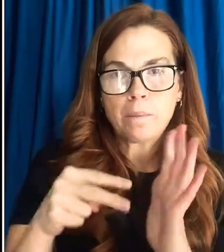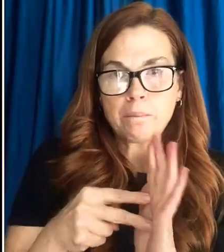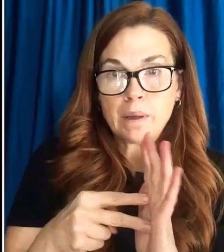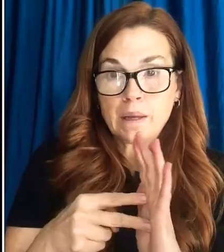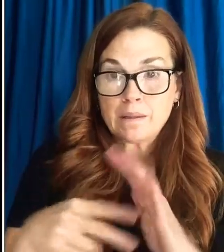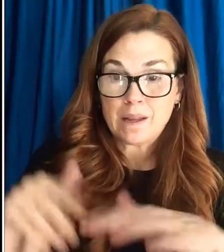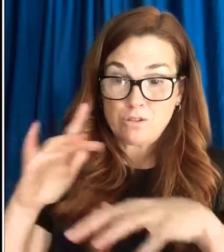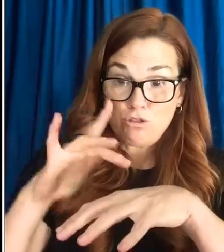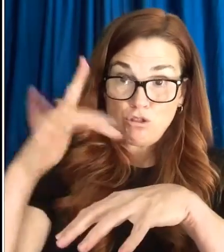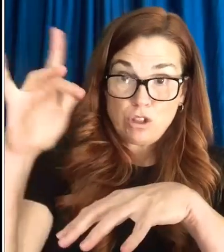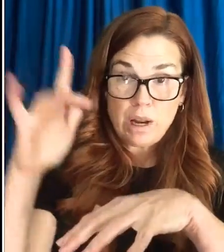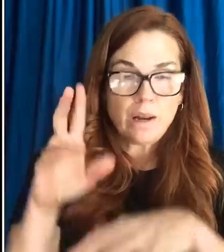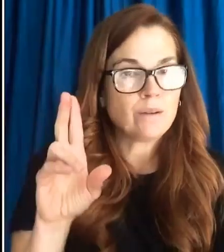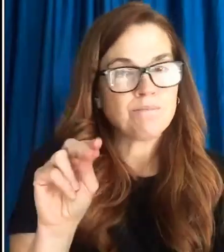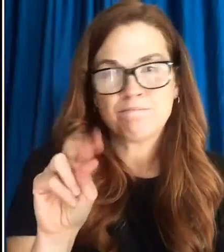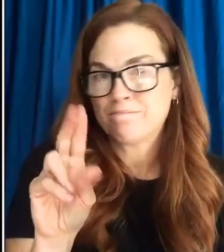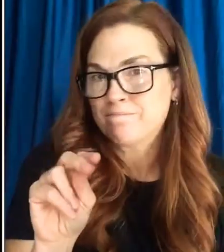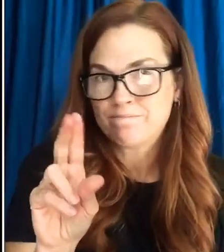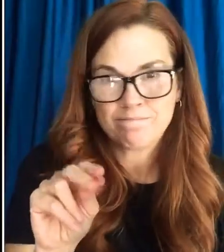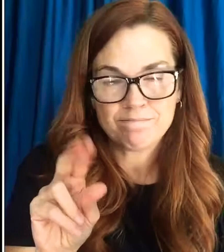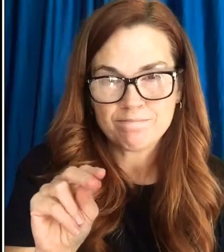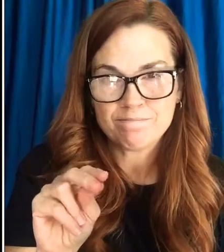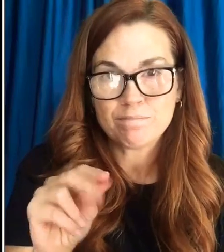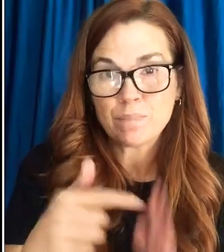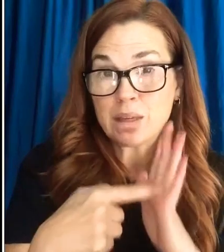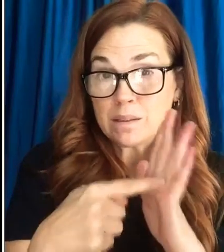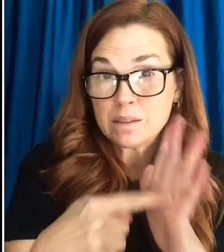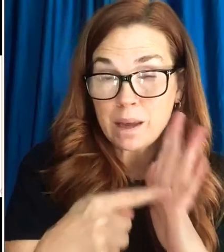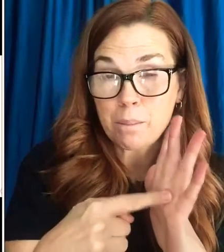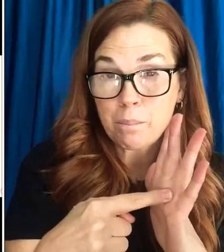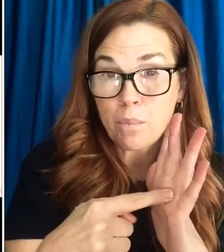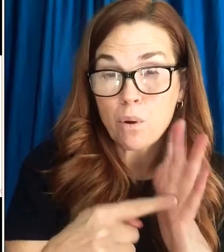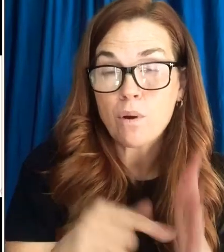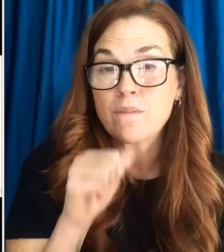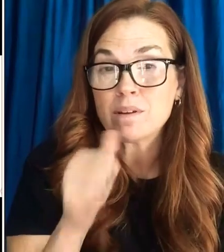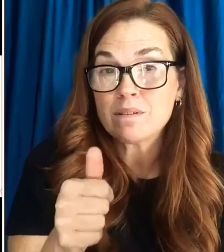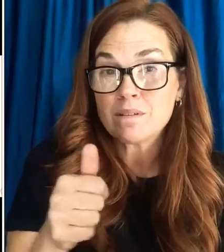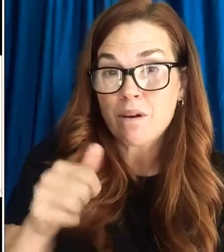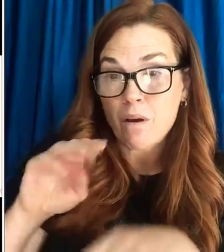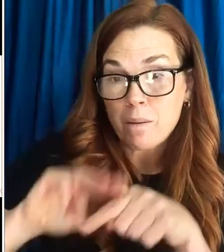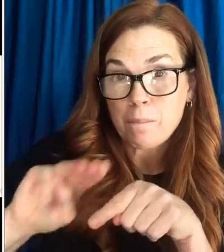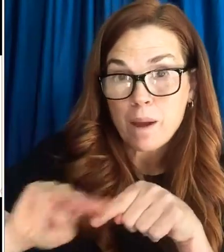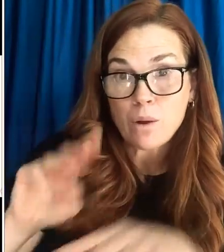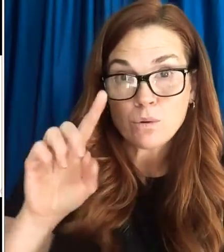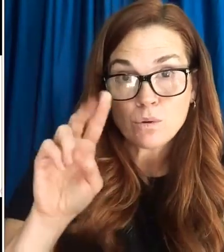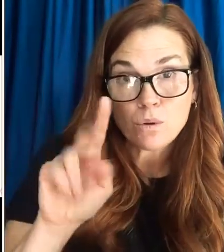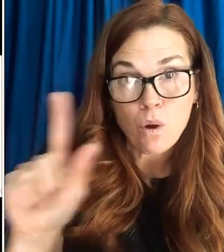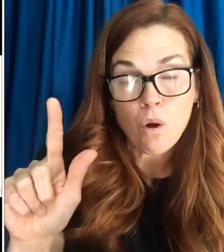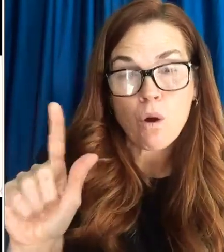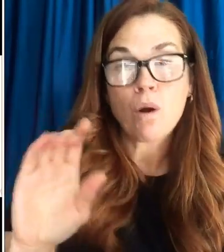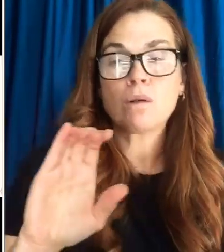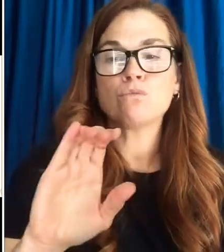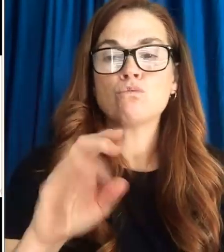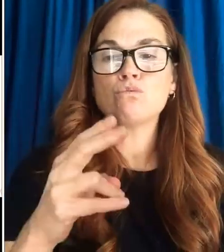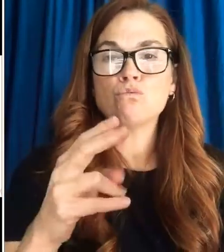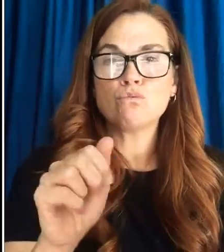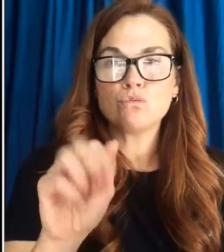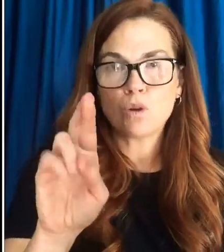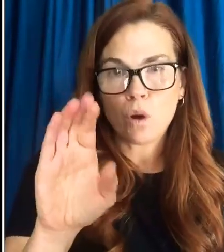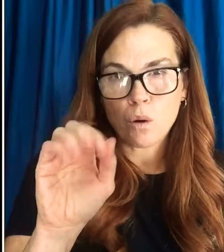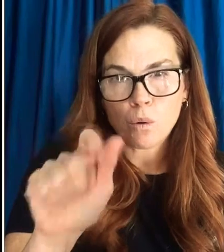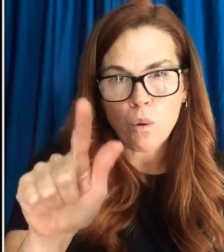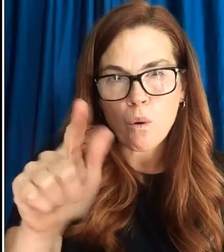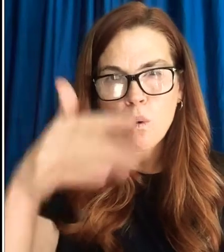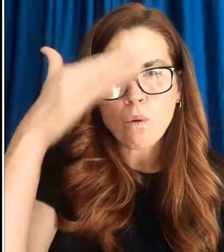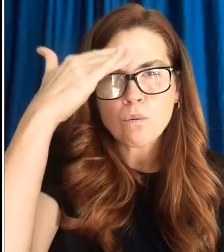they do not reflect light very well and are therefore not shiny. An example of a nonmetal being dull is charcoal, which is